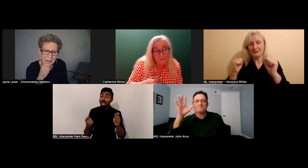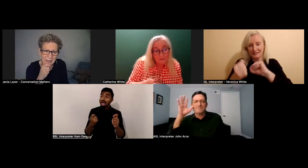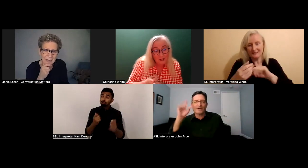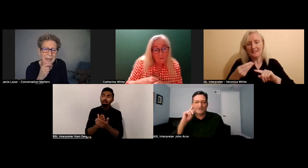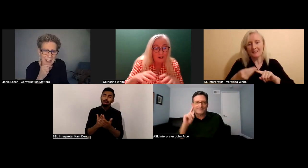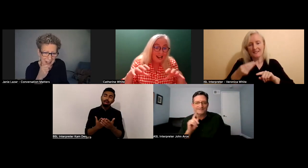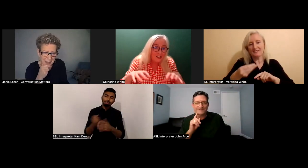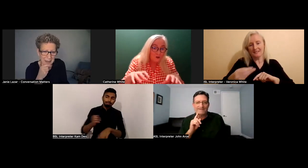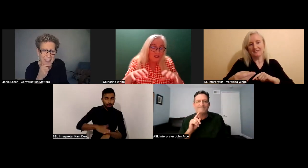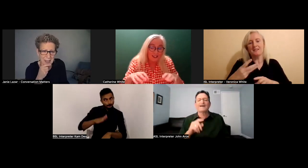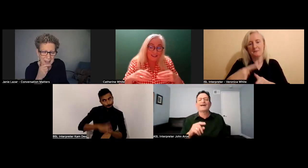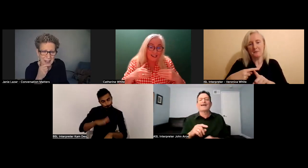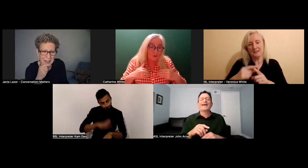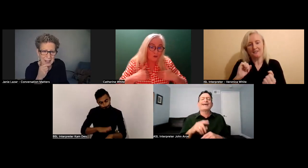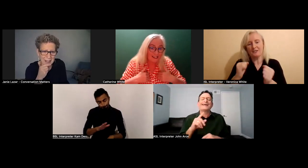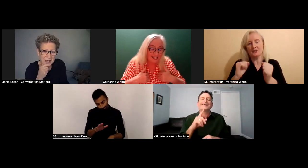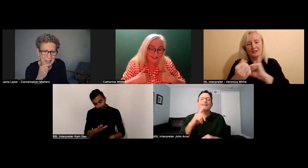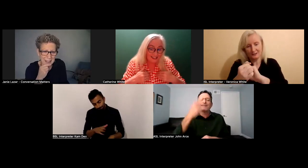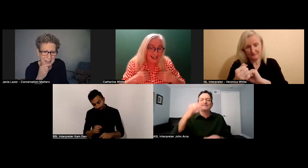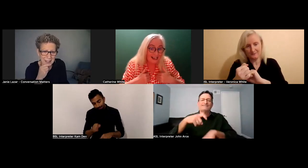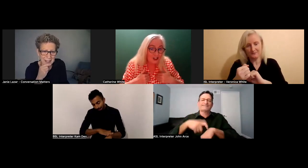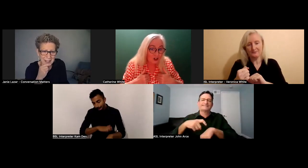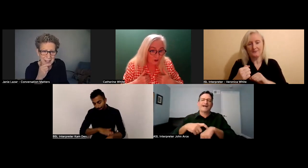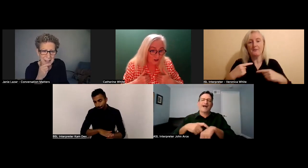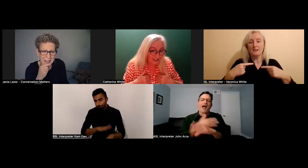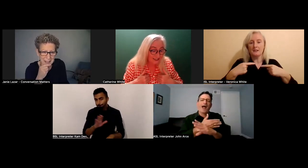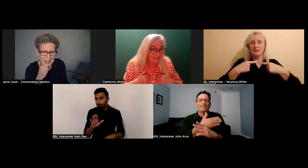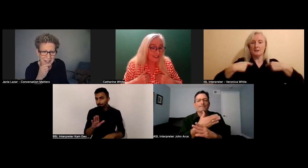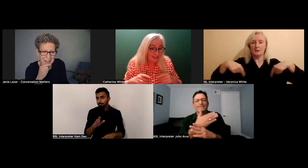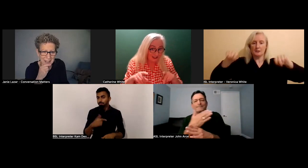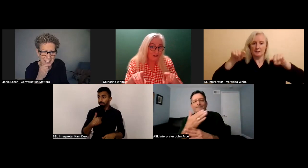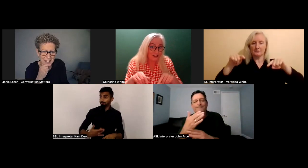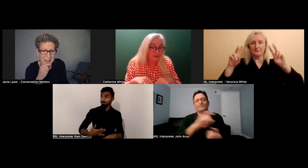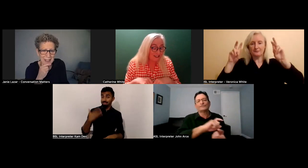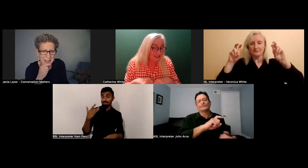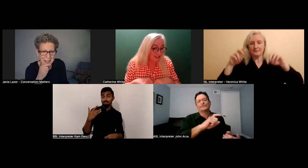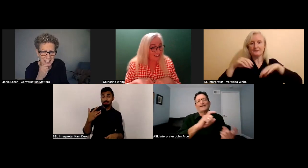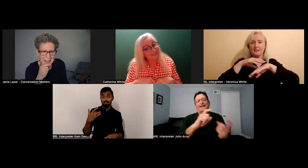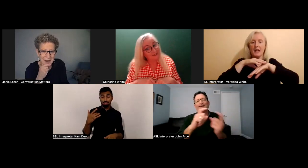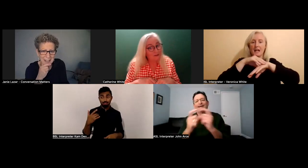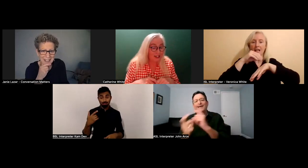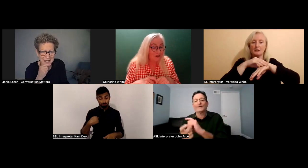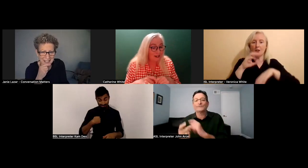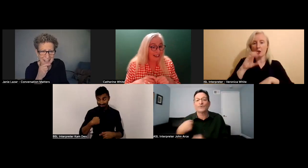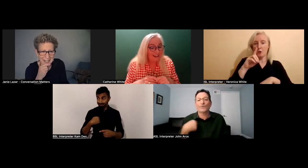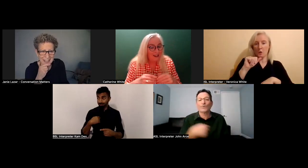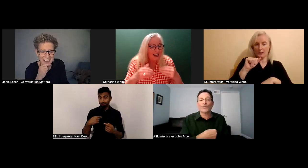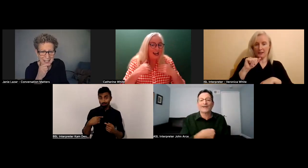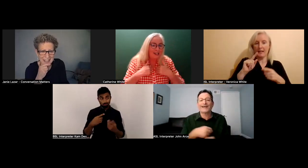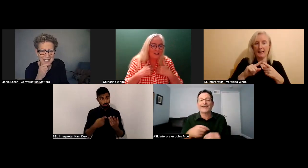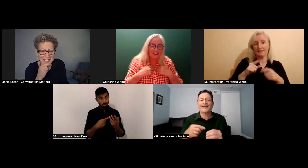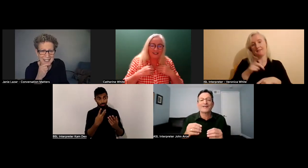time. But I do think that we, as the elder Codas, including the ones that are working